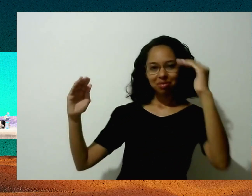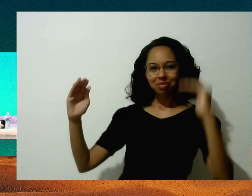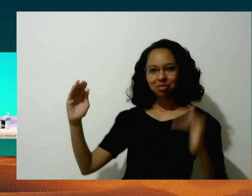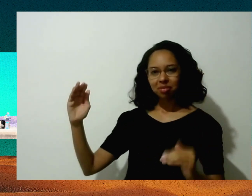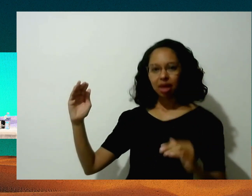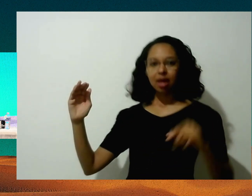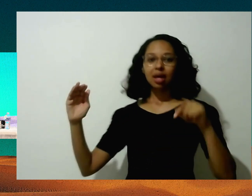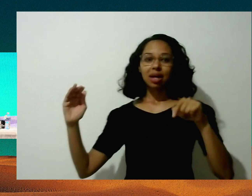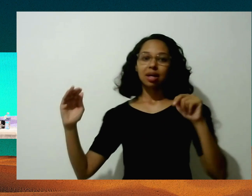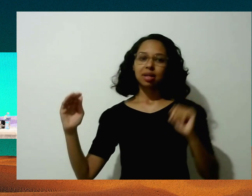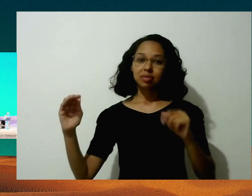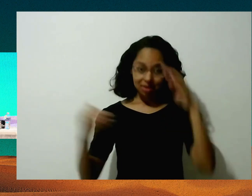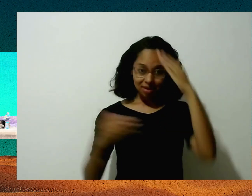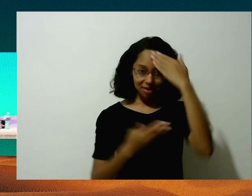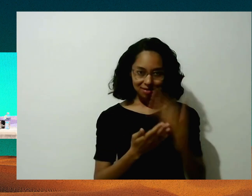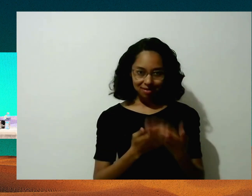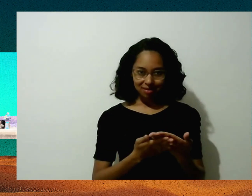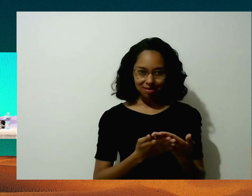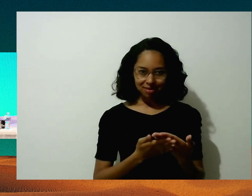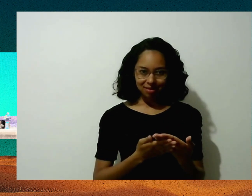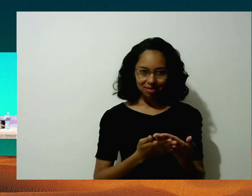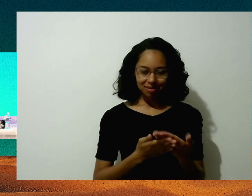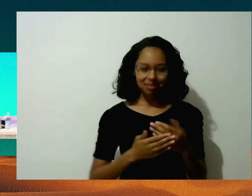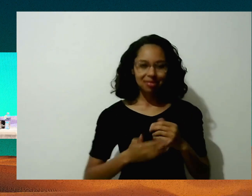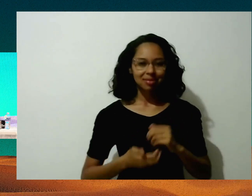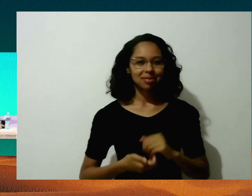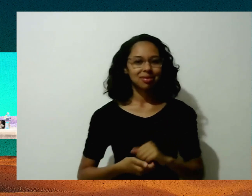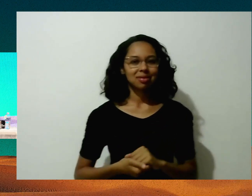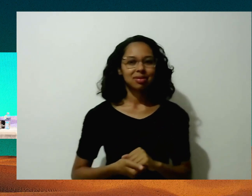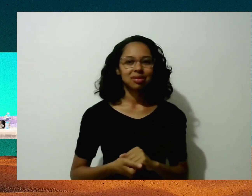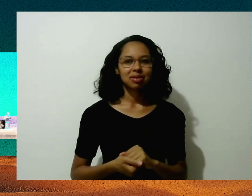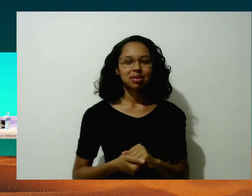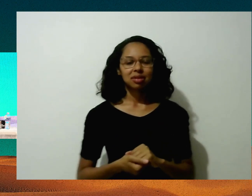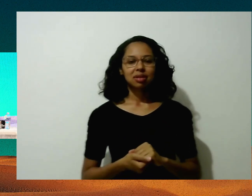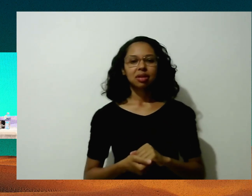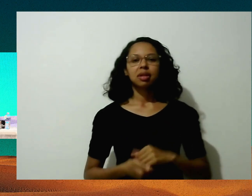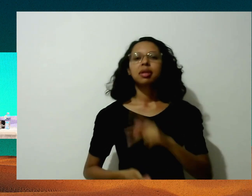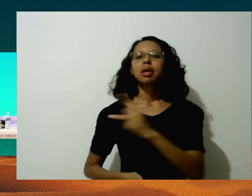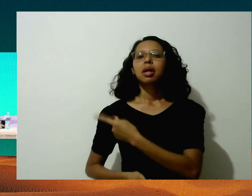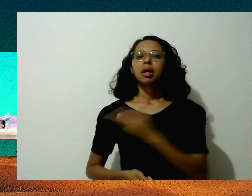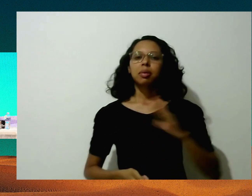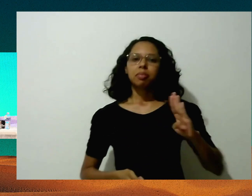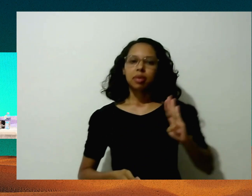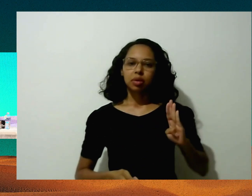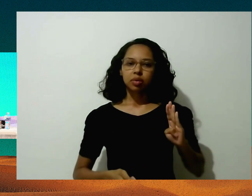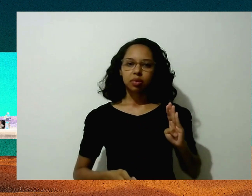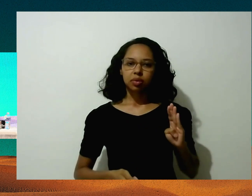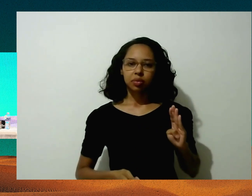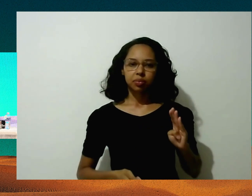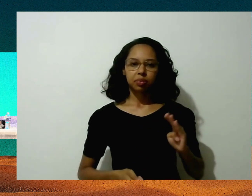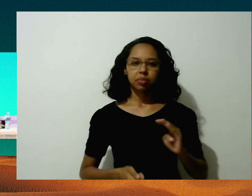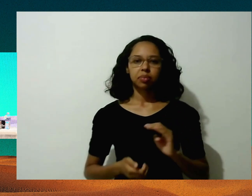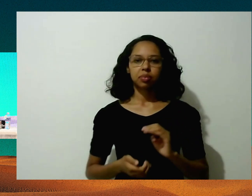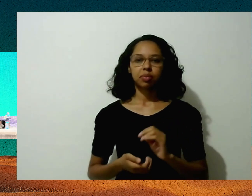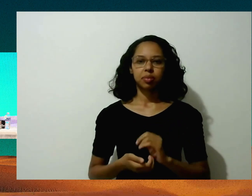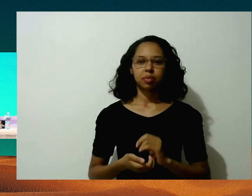acreditam? Don't you Hebreus, believe me? Hebreus, dá uma olhada em Hebreus. Take a look at